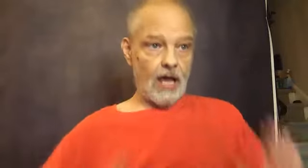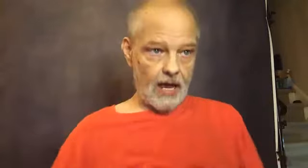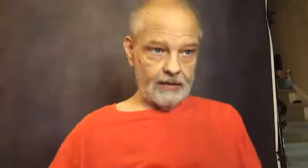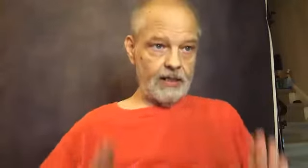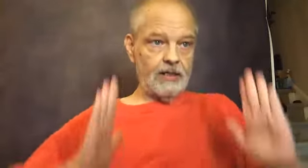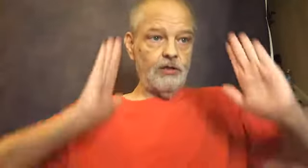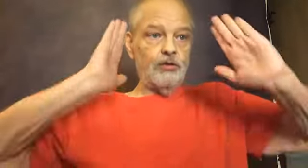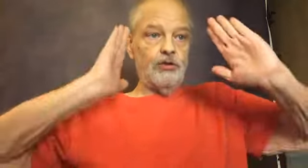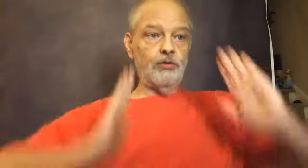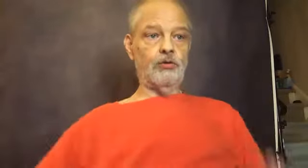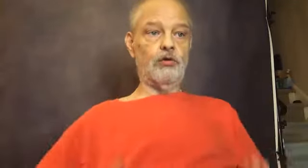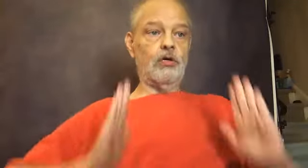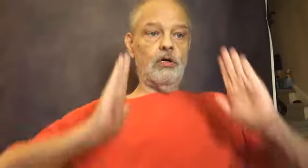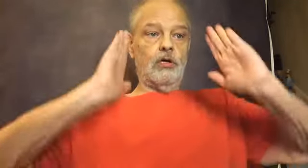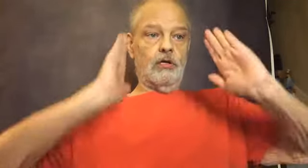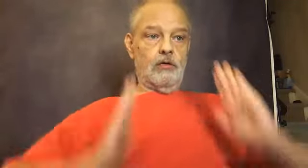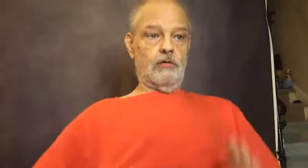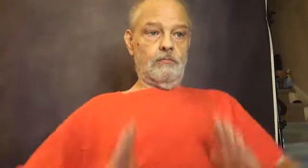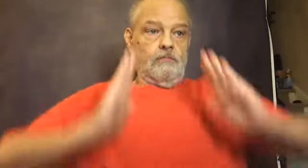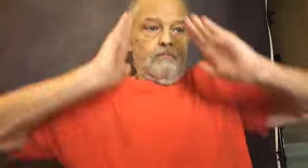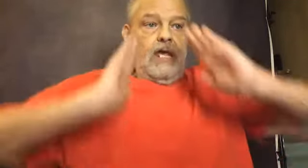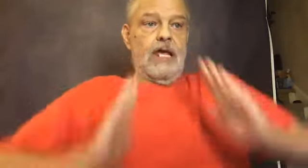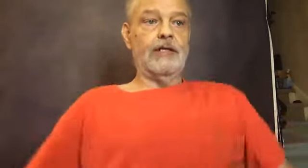and you do agent